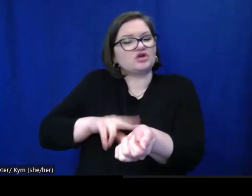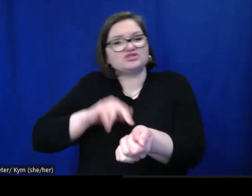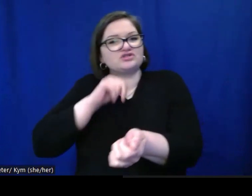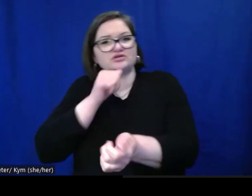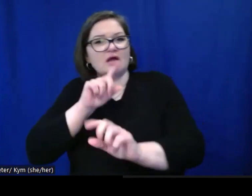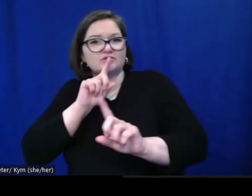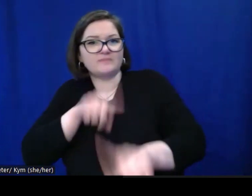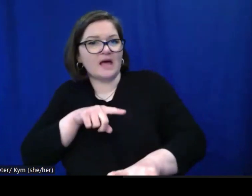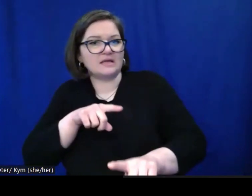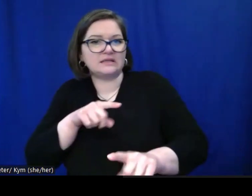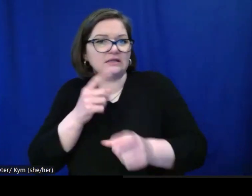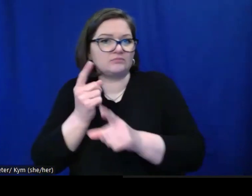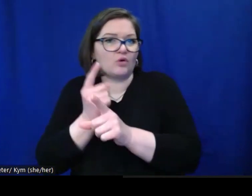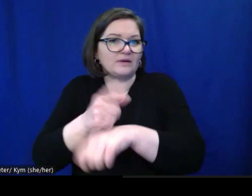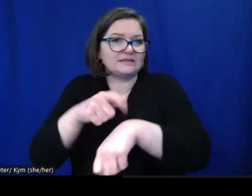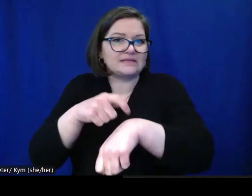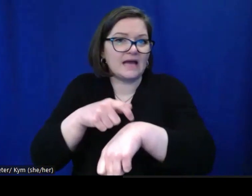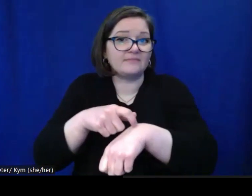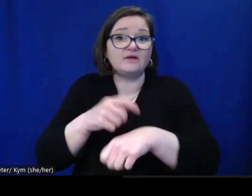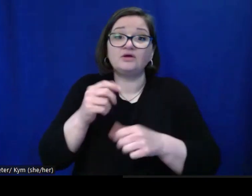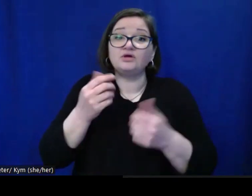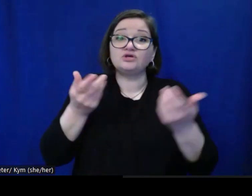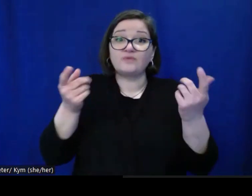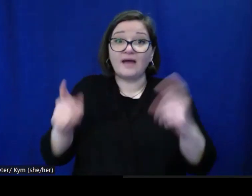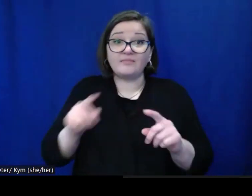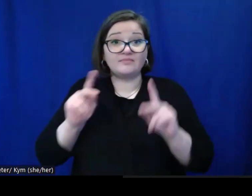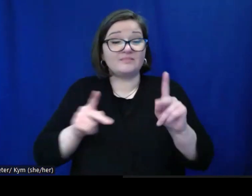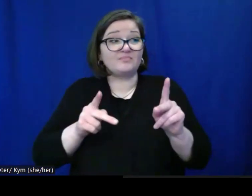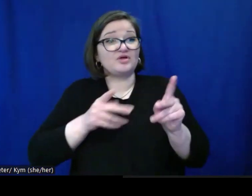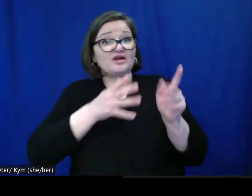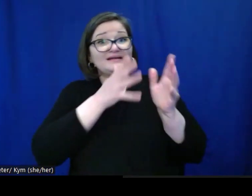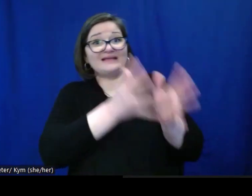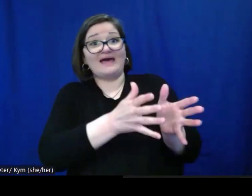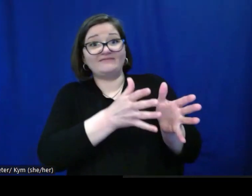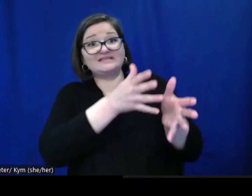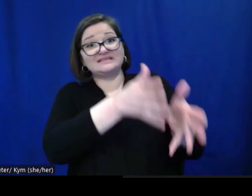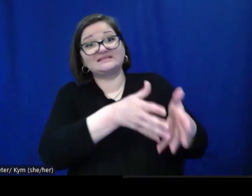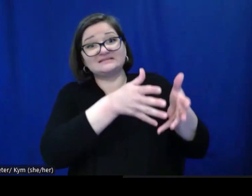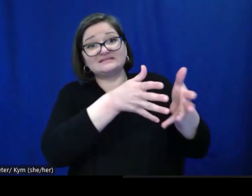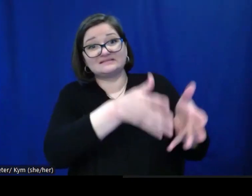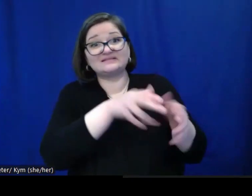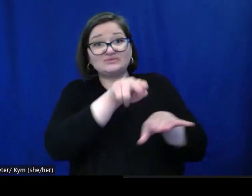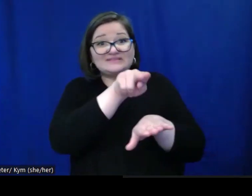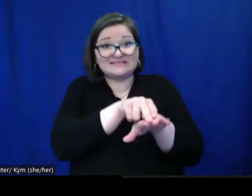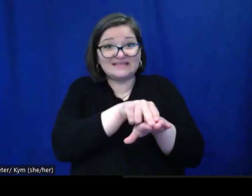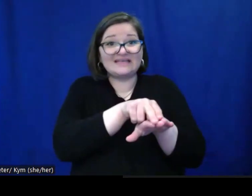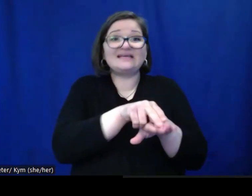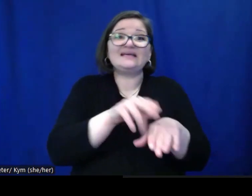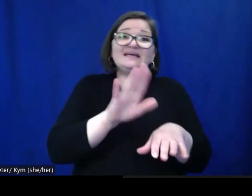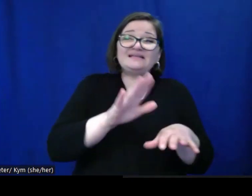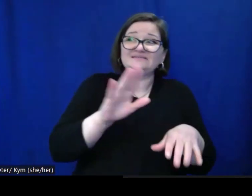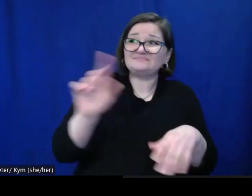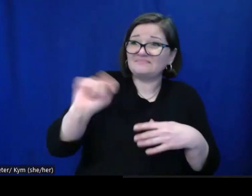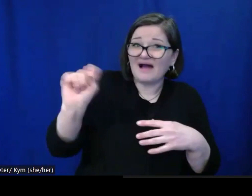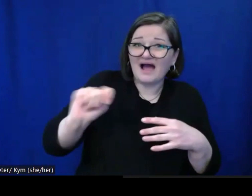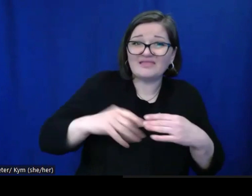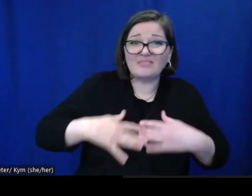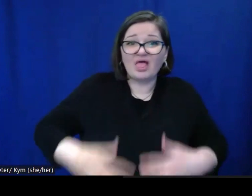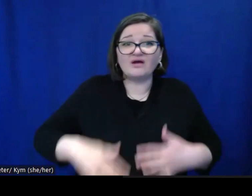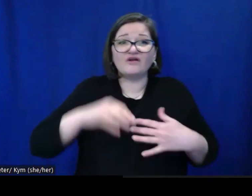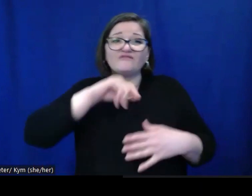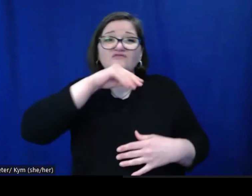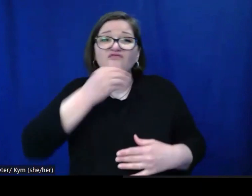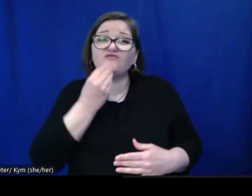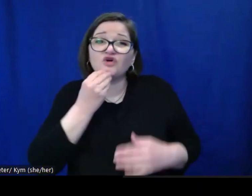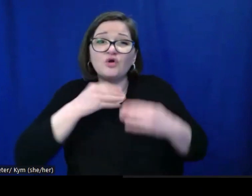So people are left in their urine, in their feces, with food all over them, or they got their food,